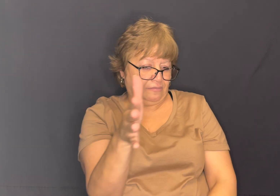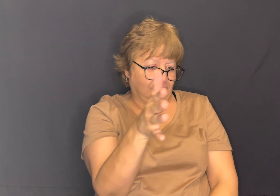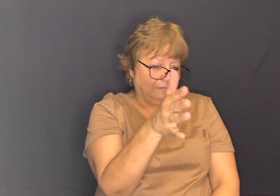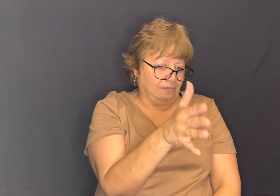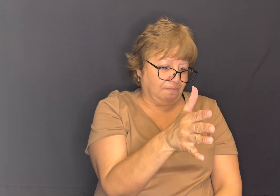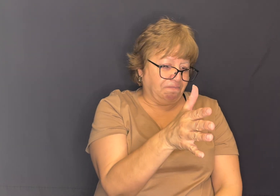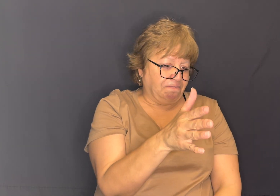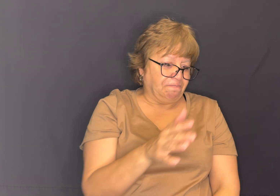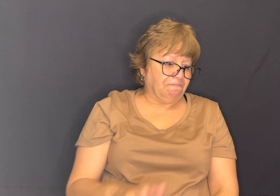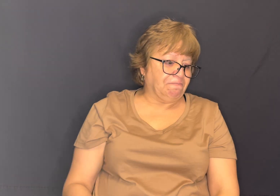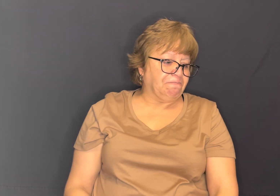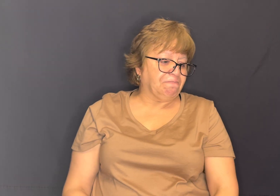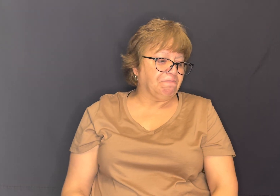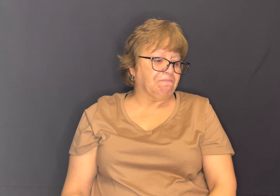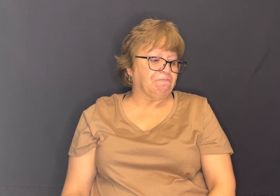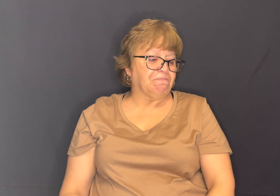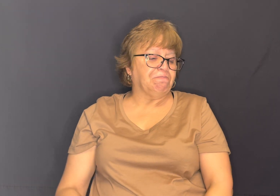All right, stop.